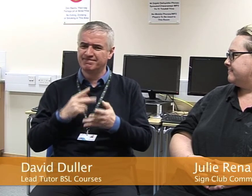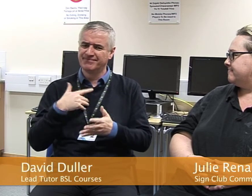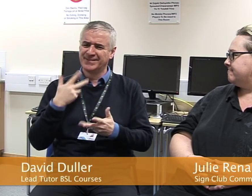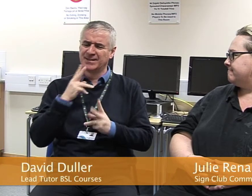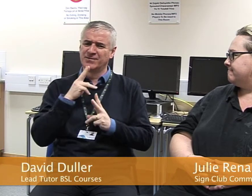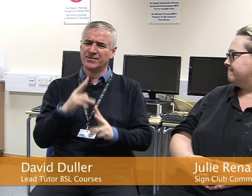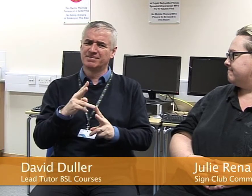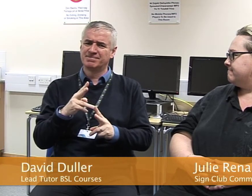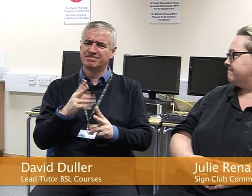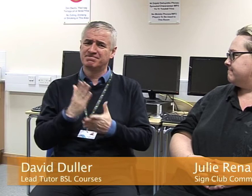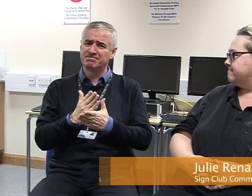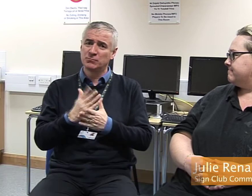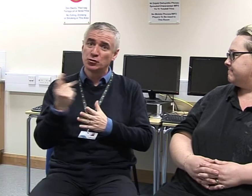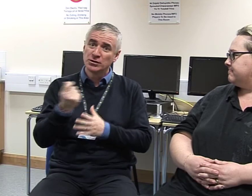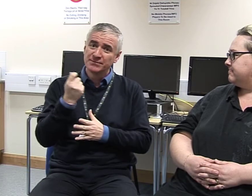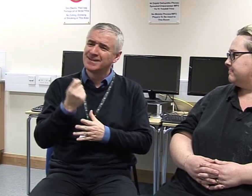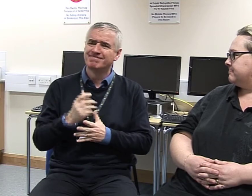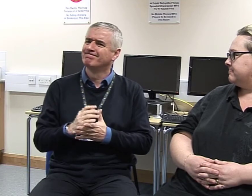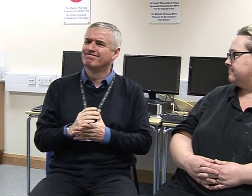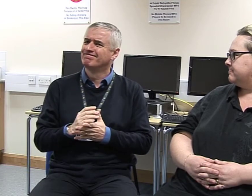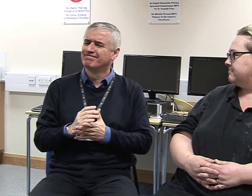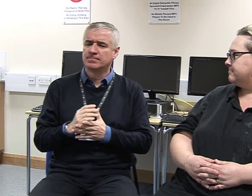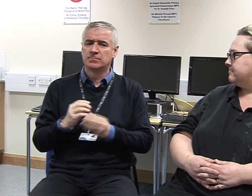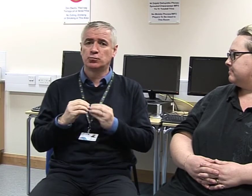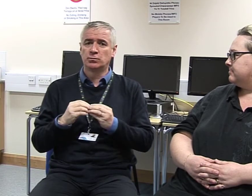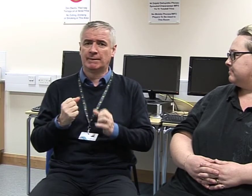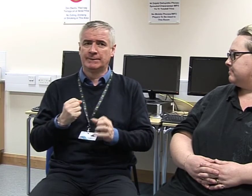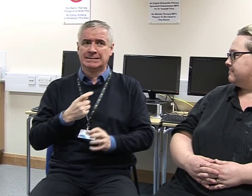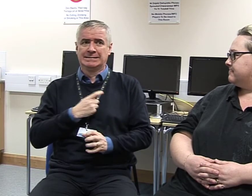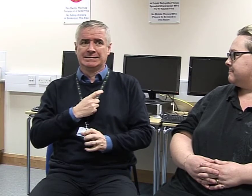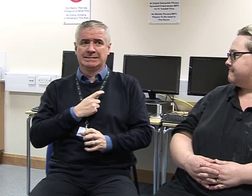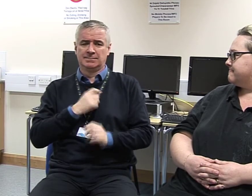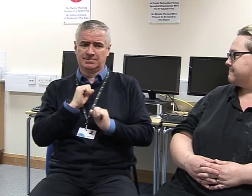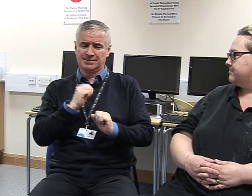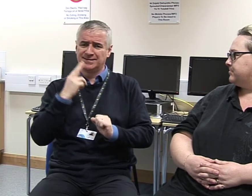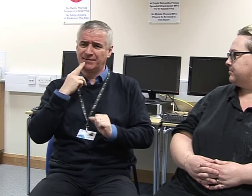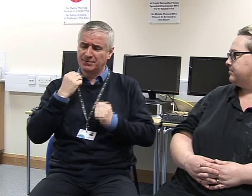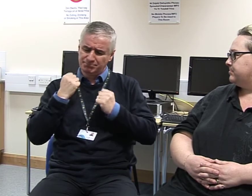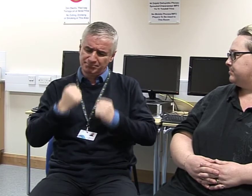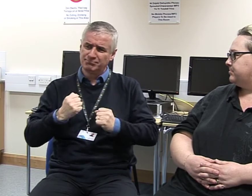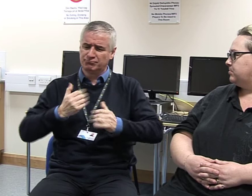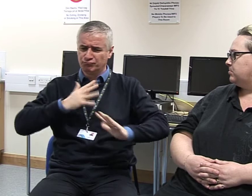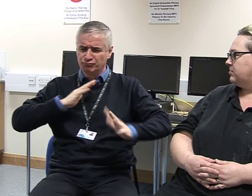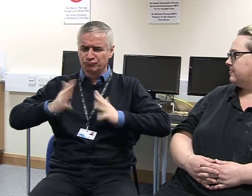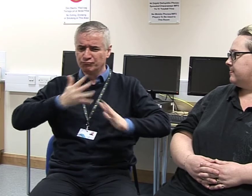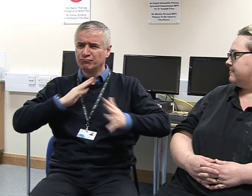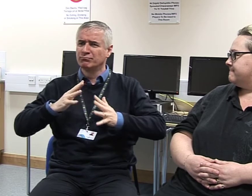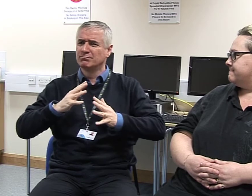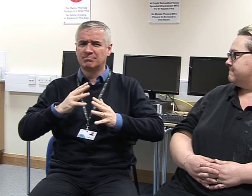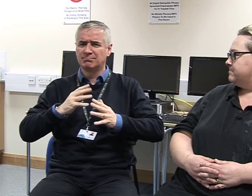I did that for about 2 years. But it didn't really work because, understandably, the students were